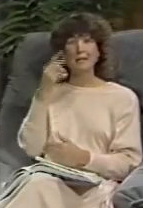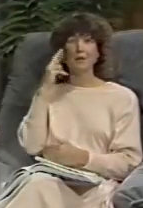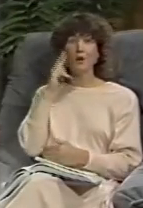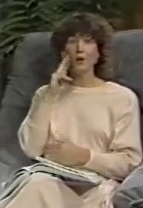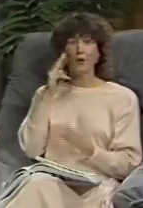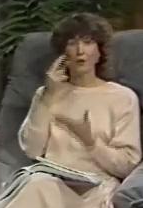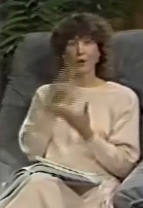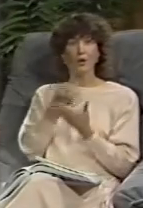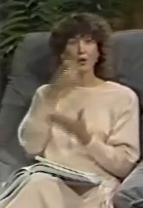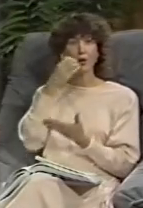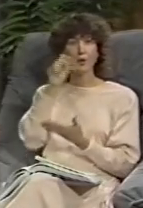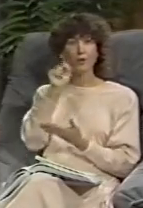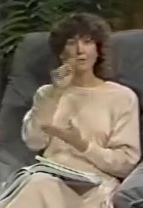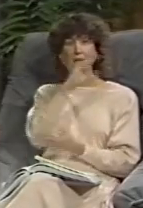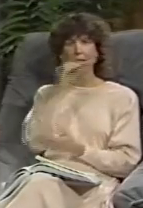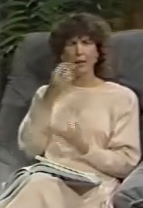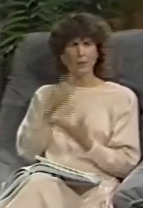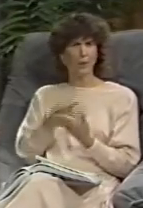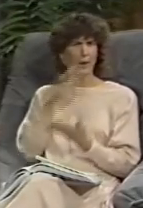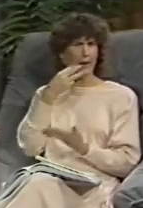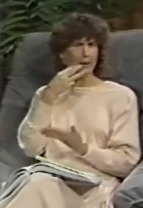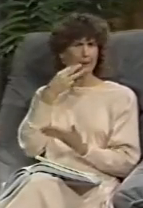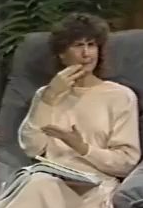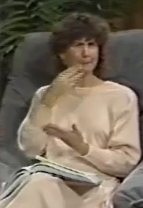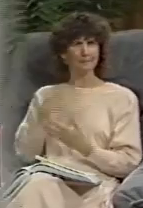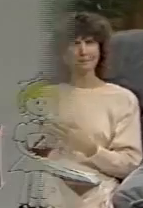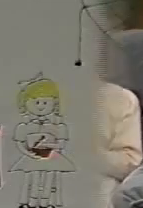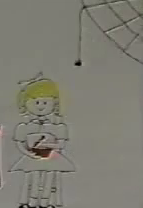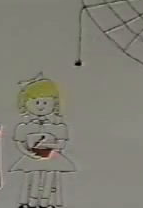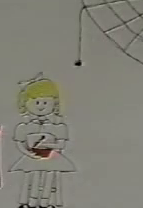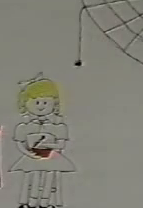Eating her curds and whey.